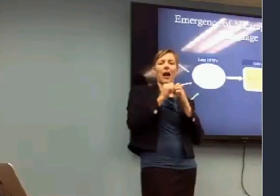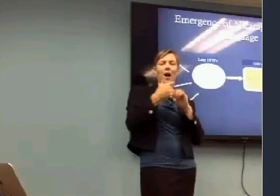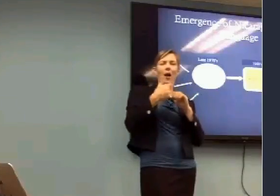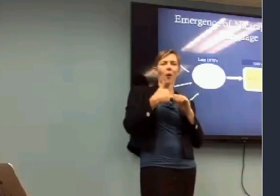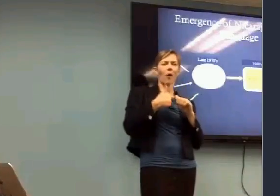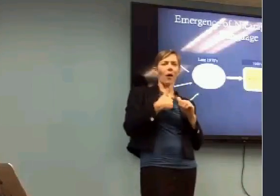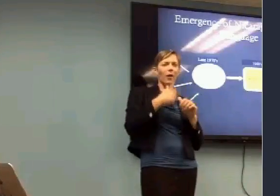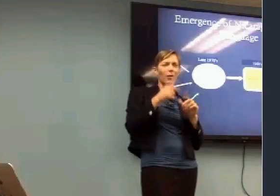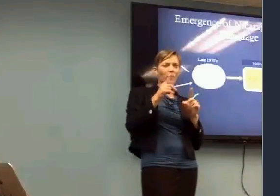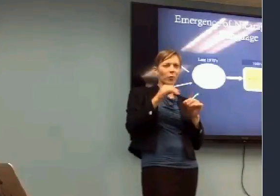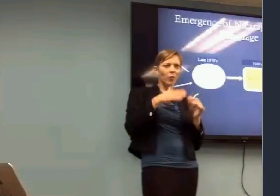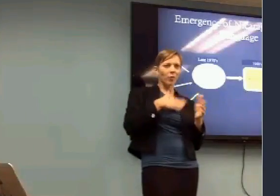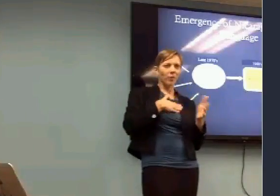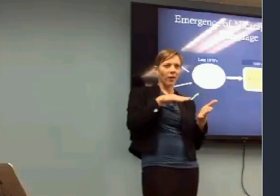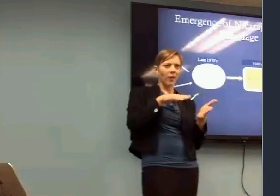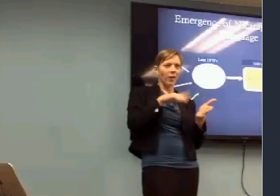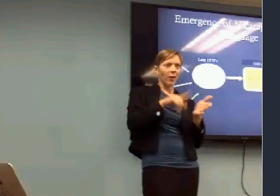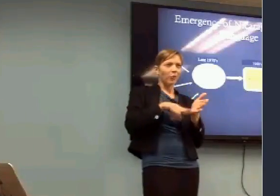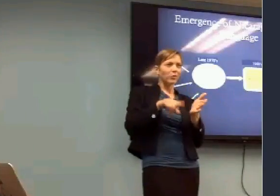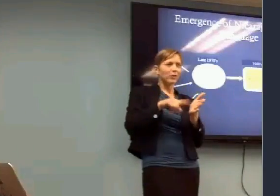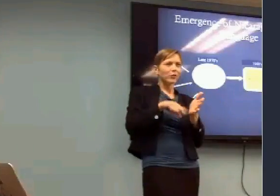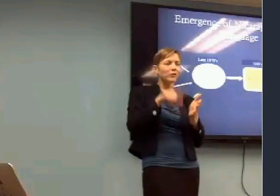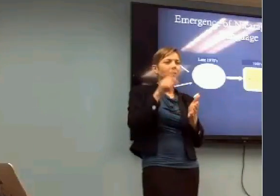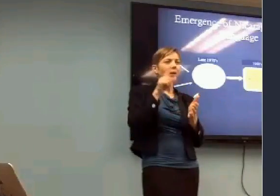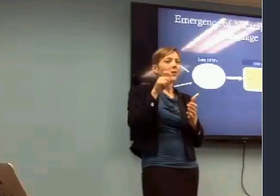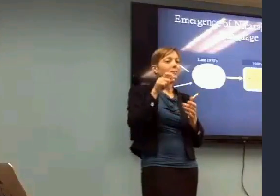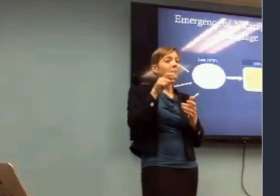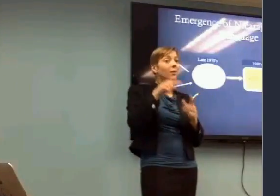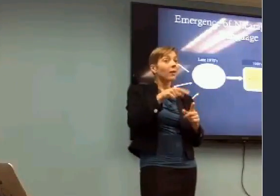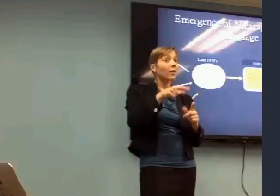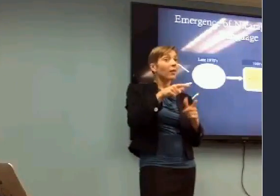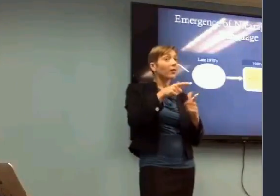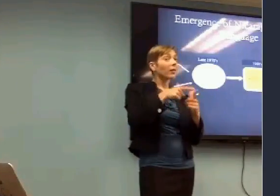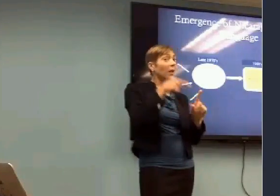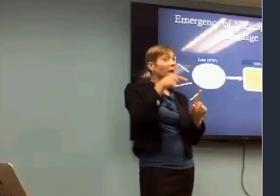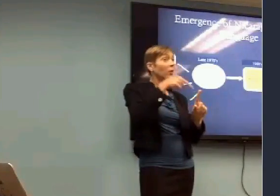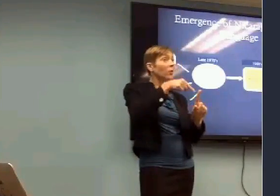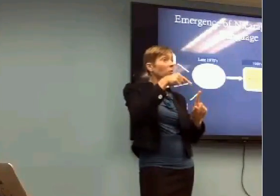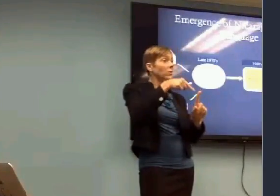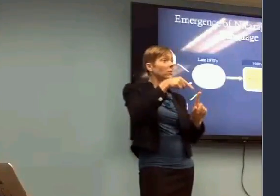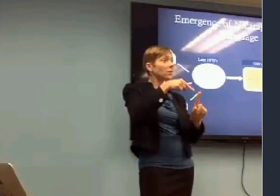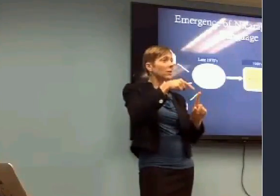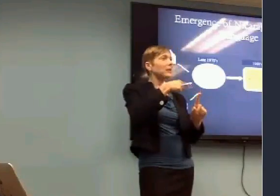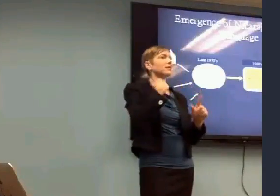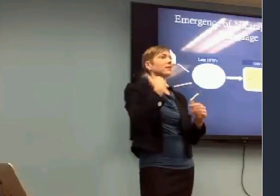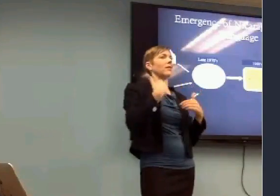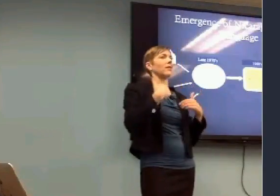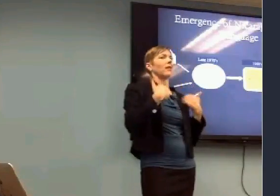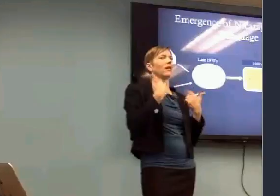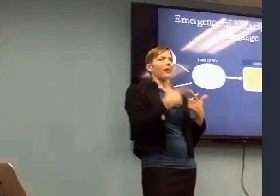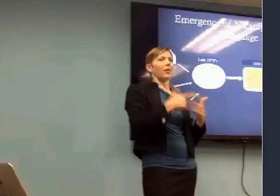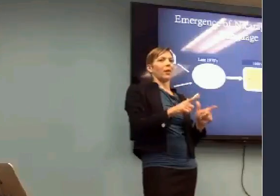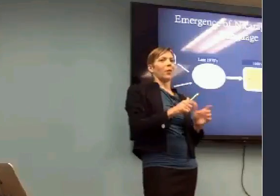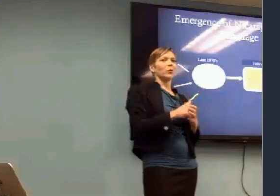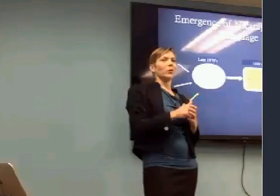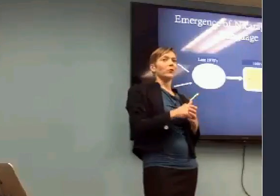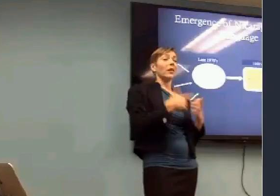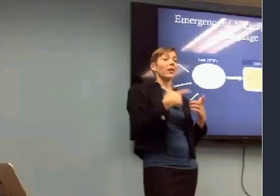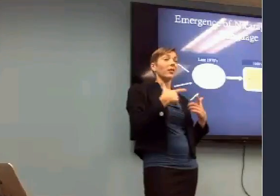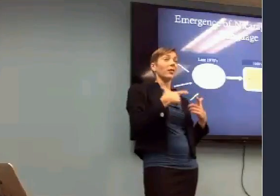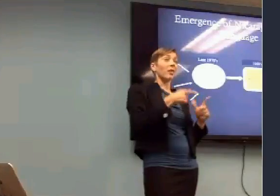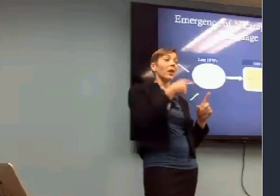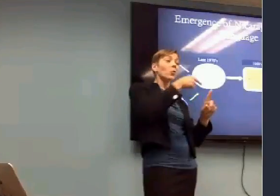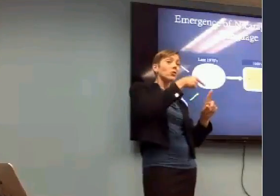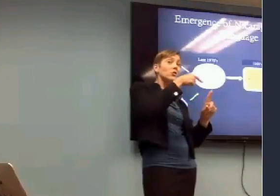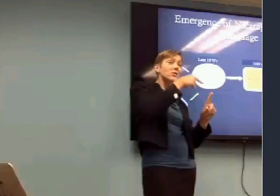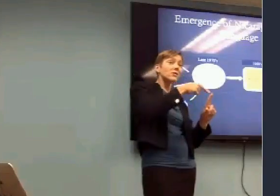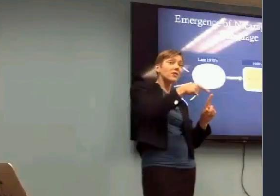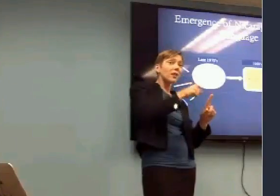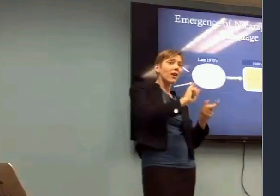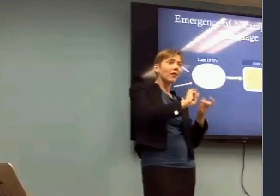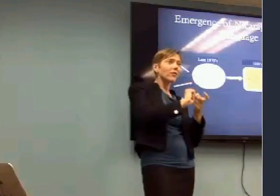of Nicaraguan Sign Language and how it is that I've done my work. Because the actual language itself is a young